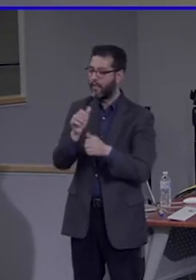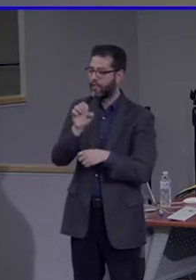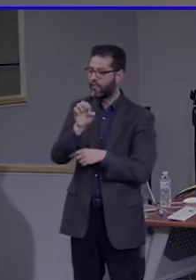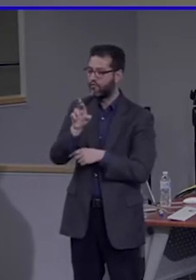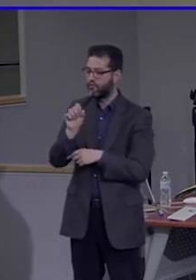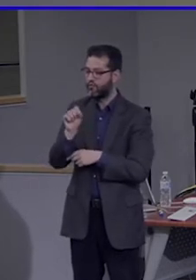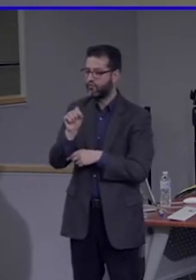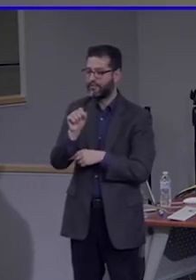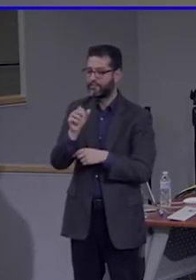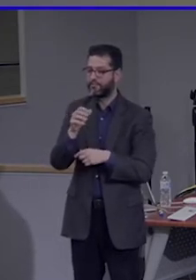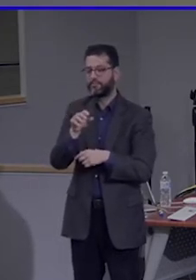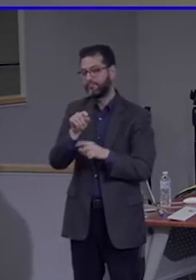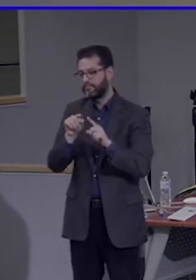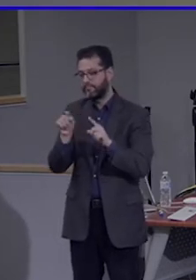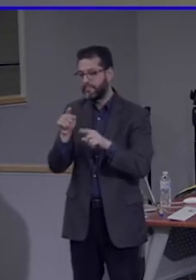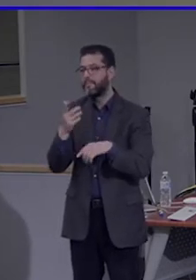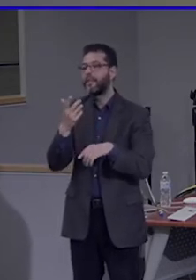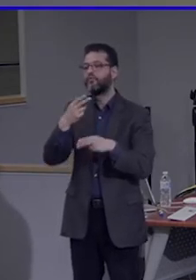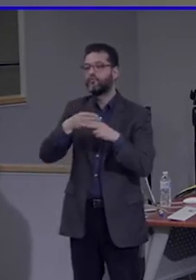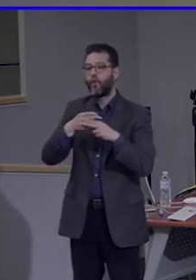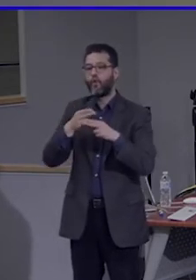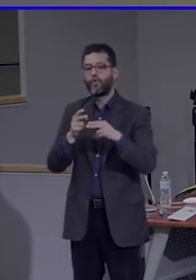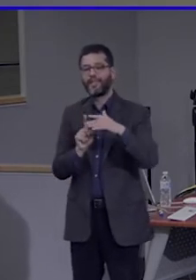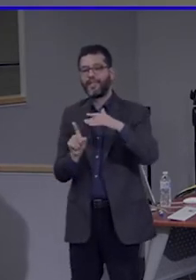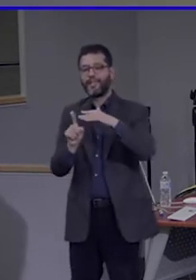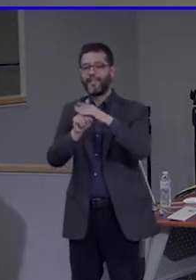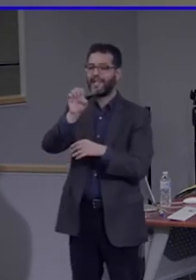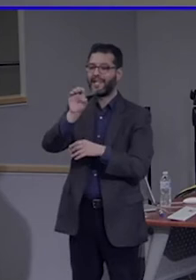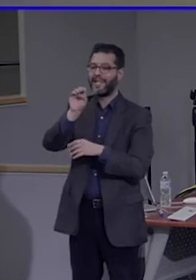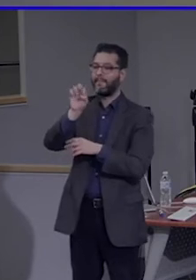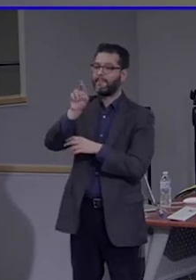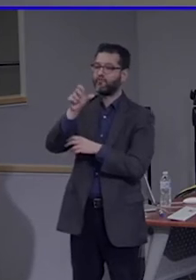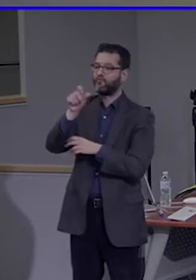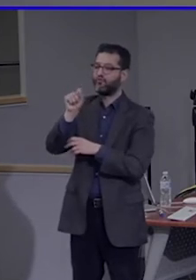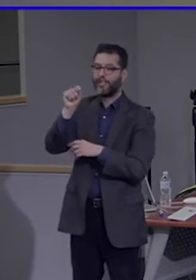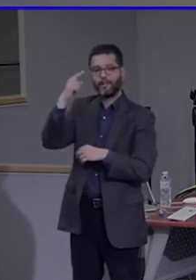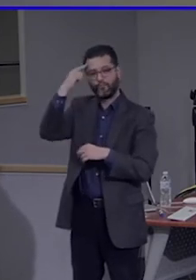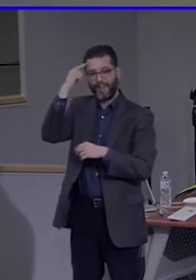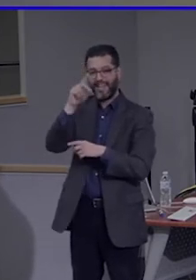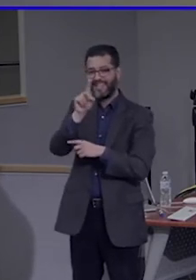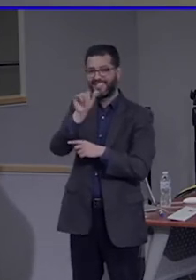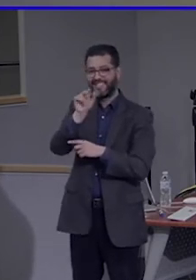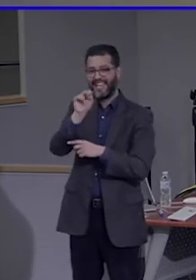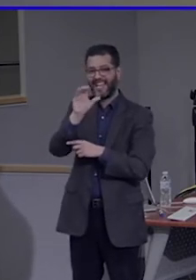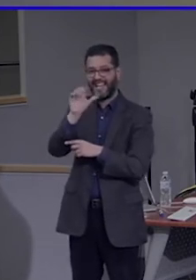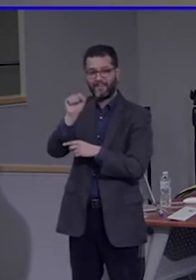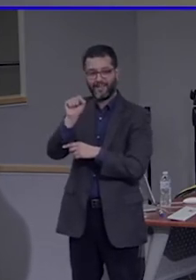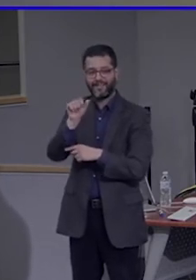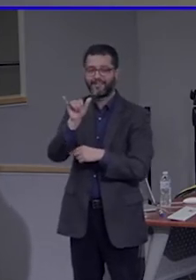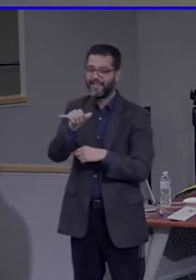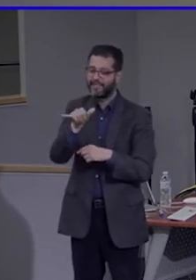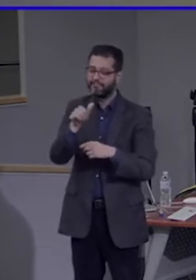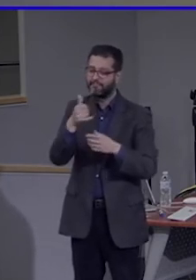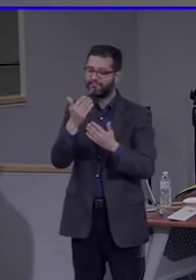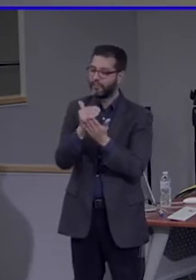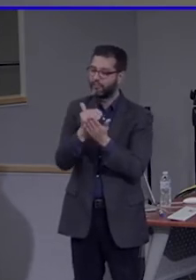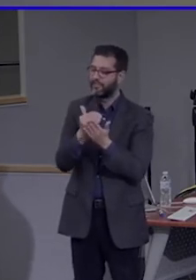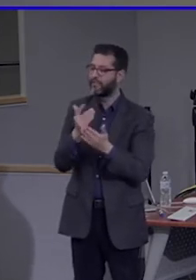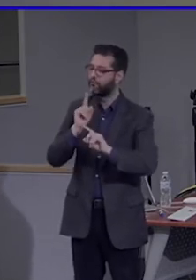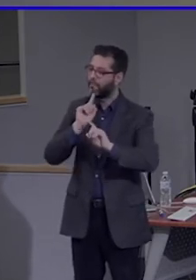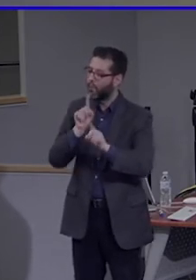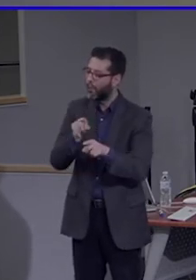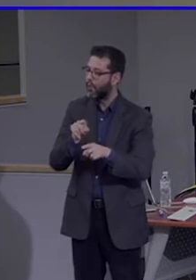emergent brain dynamics pre-birth to adolescence and it's a series of reports and papers